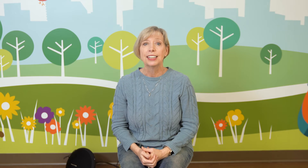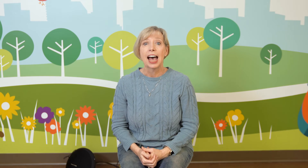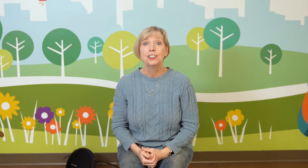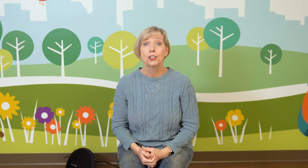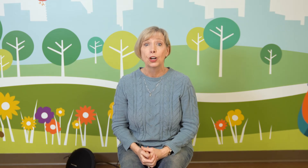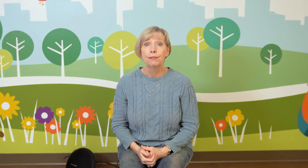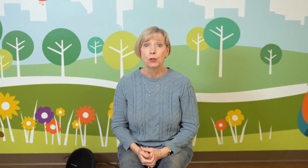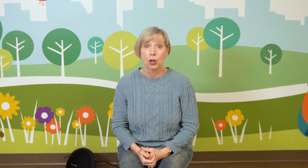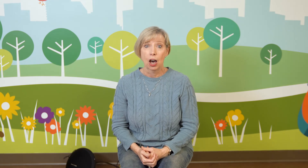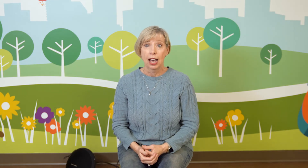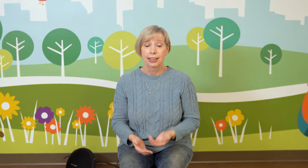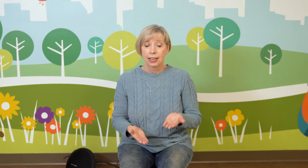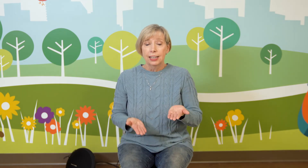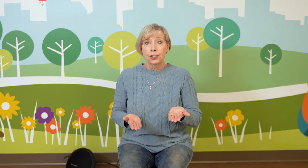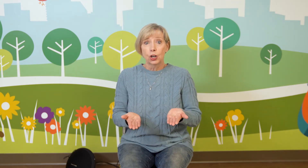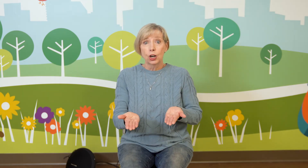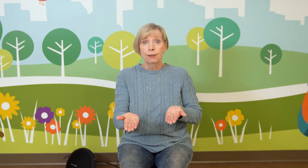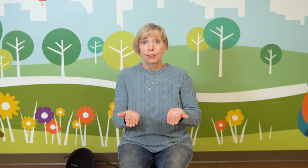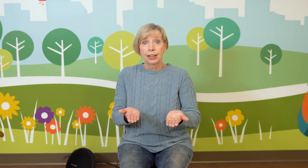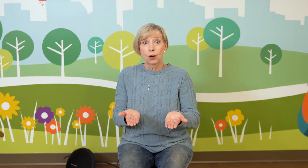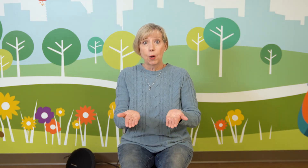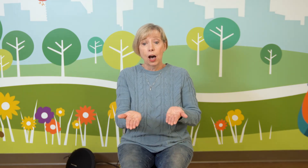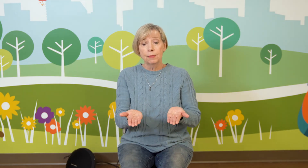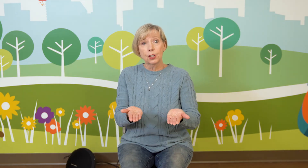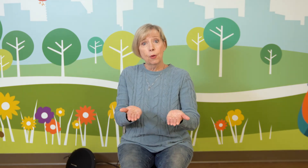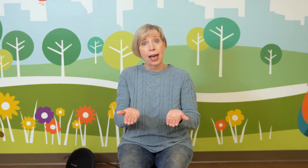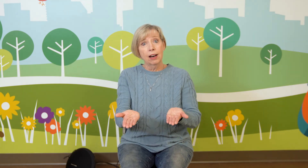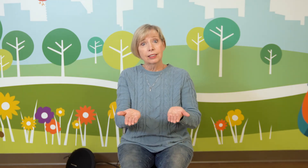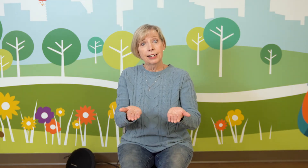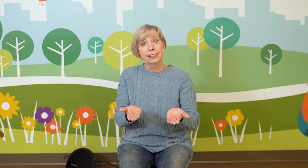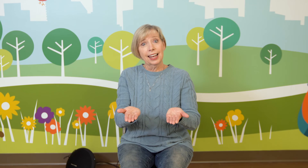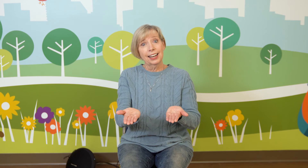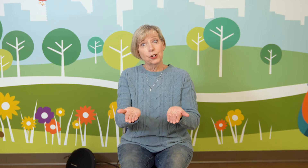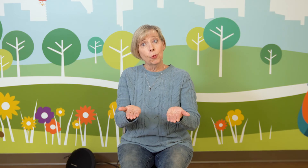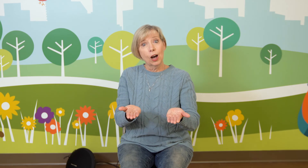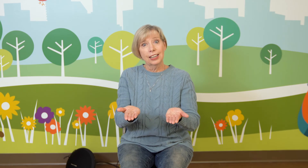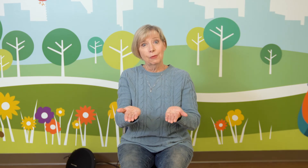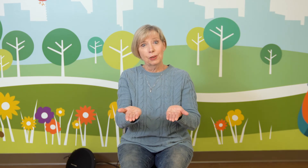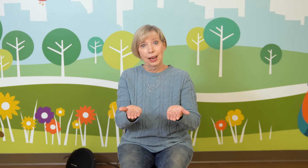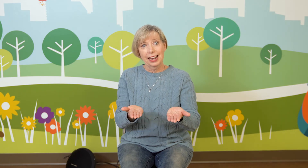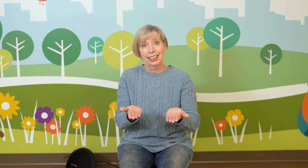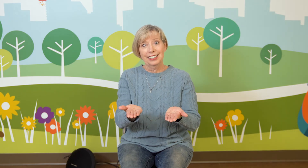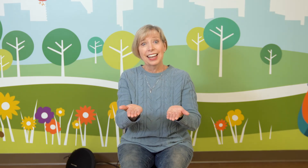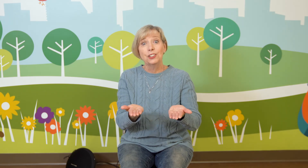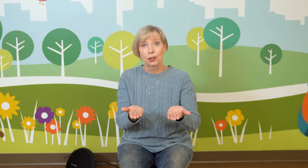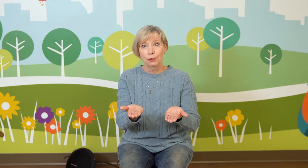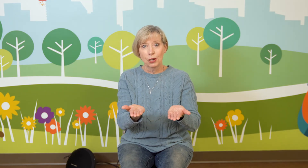I serve you, God. Serve, your palms go out, and it's kind of like you're walking with your hands. I serve you, God.